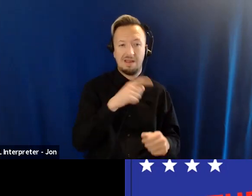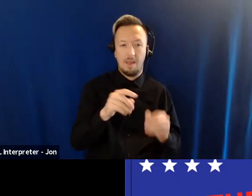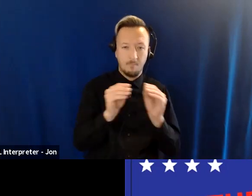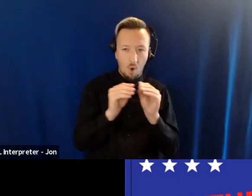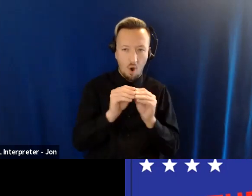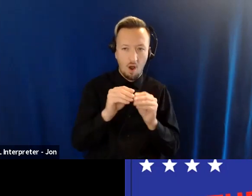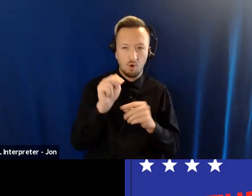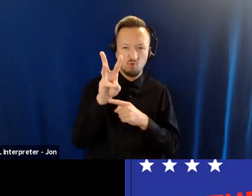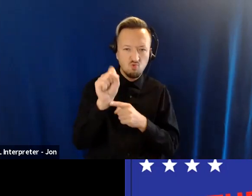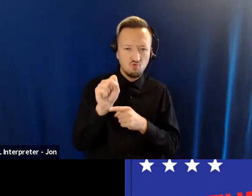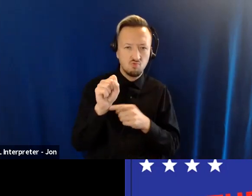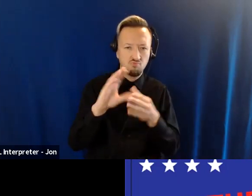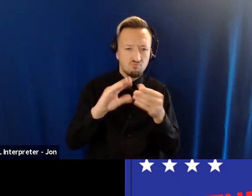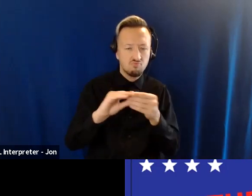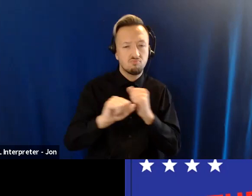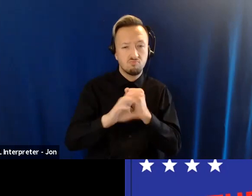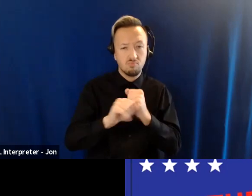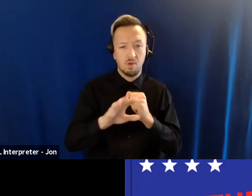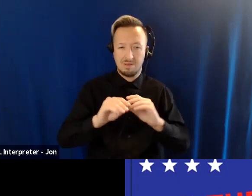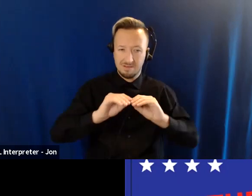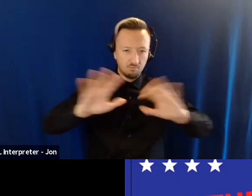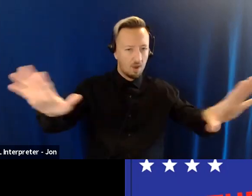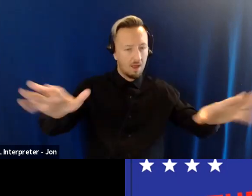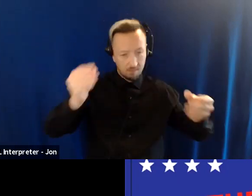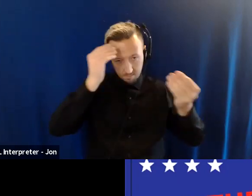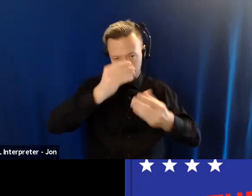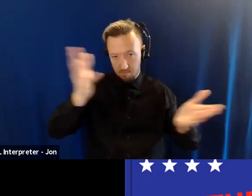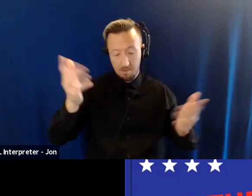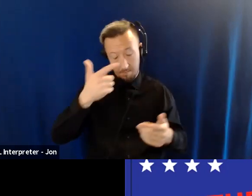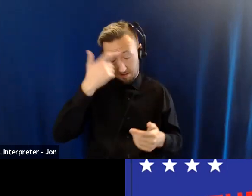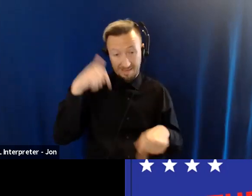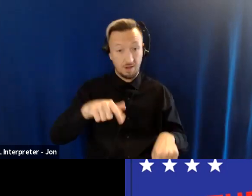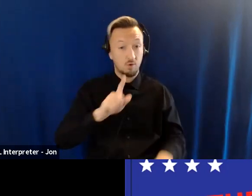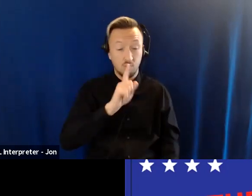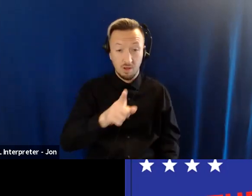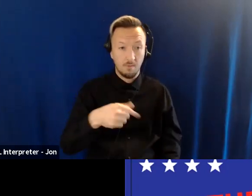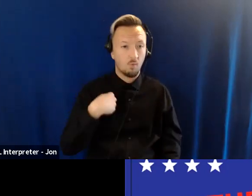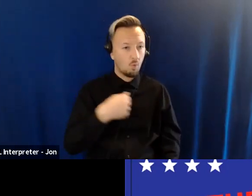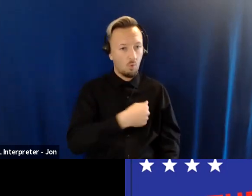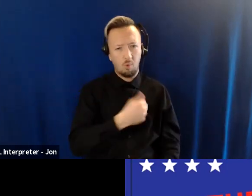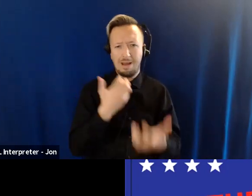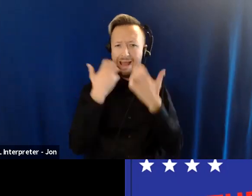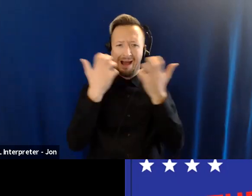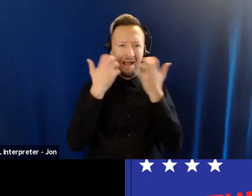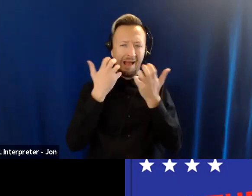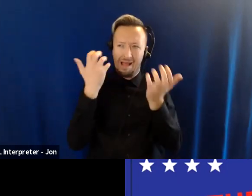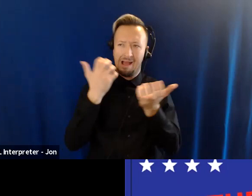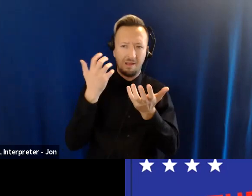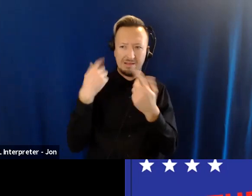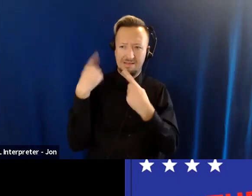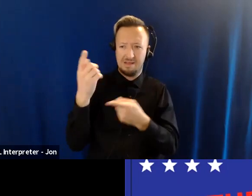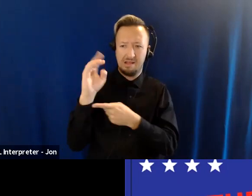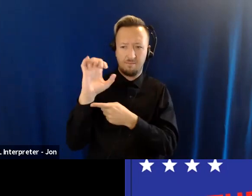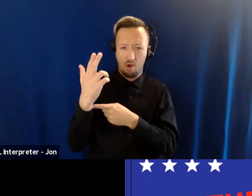you asked us the question, because spread the word far and wide, because this is real. We've been yelling and screaming about it since March,